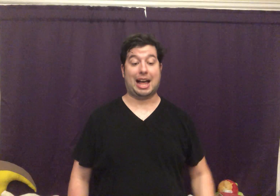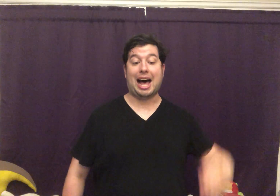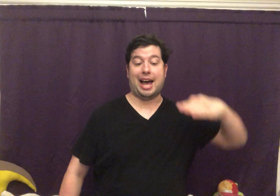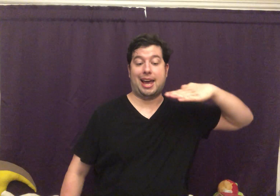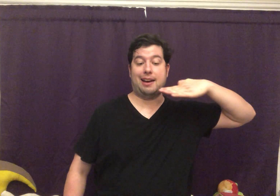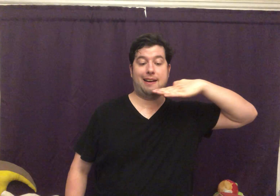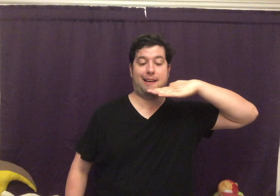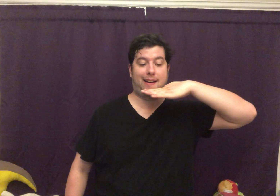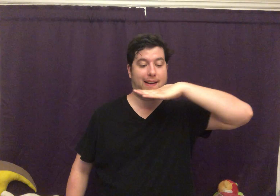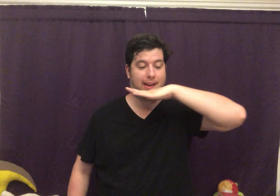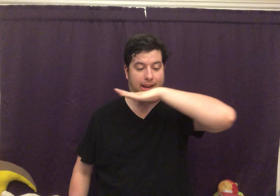Lie.